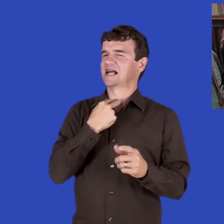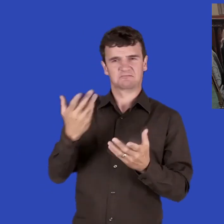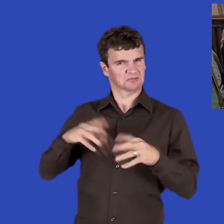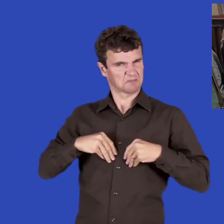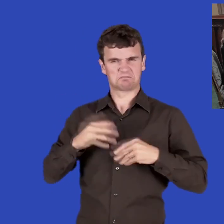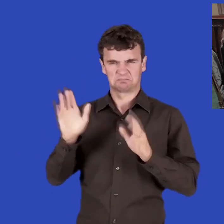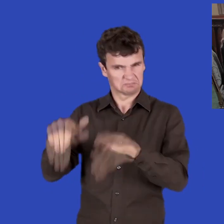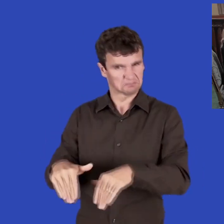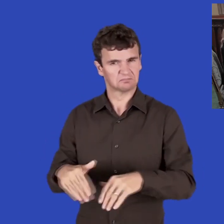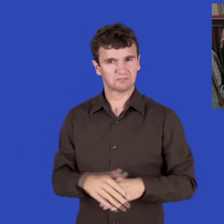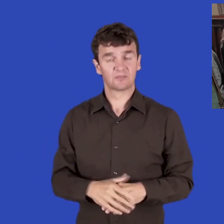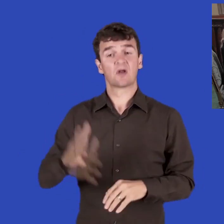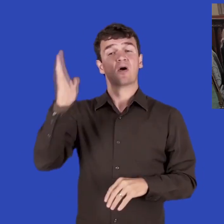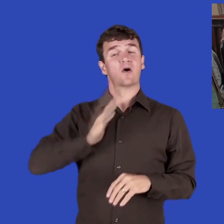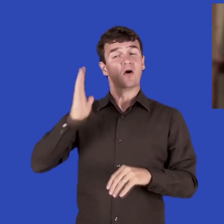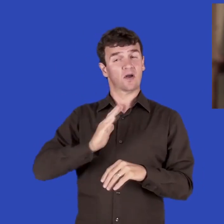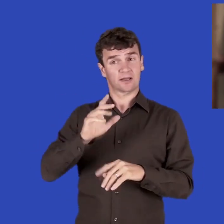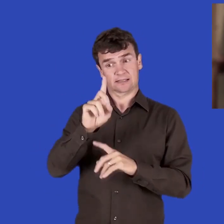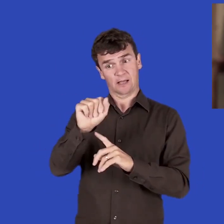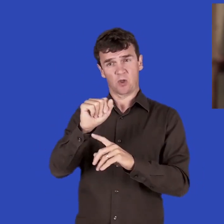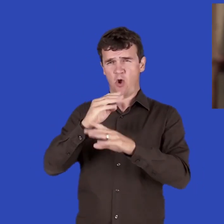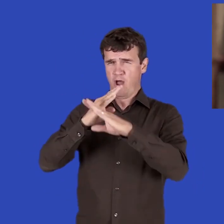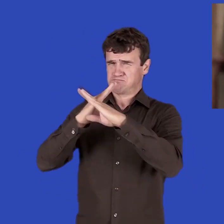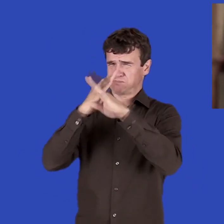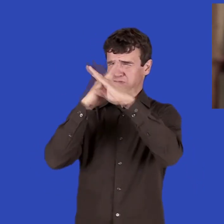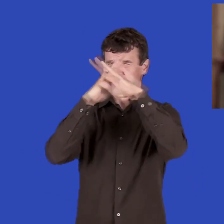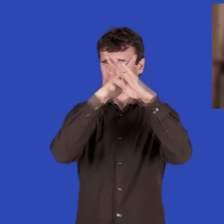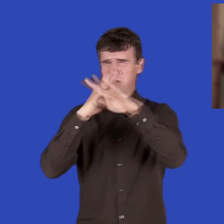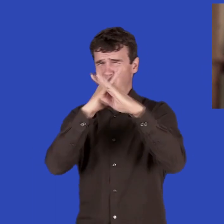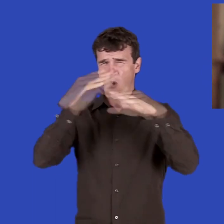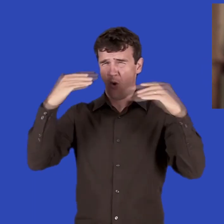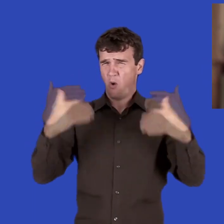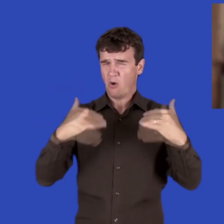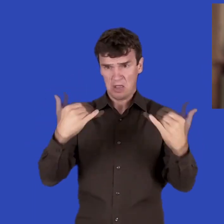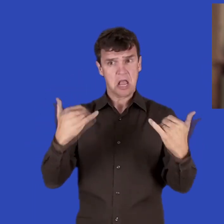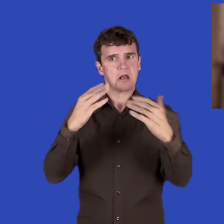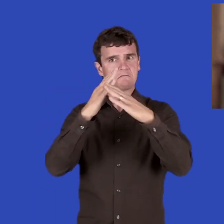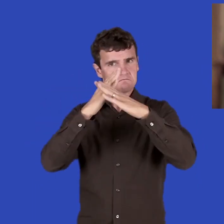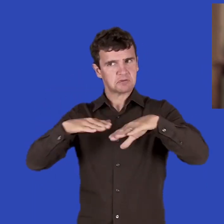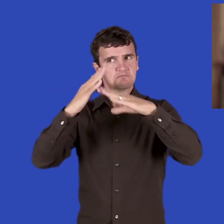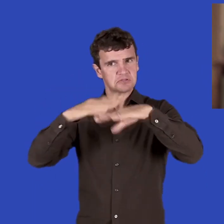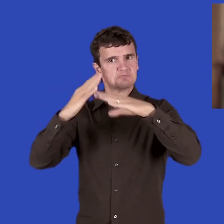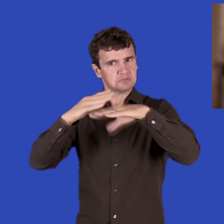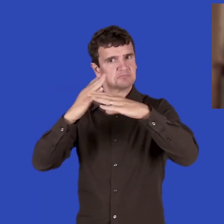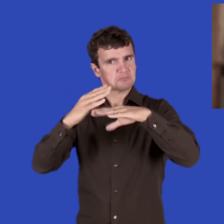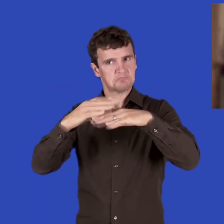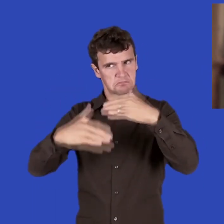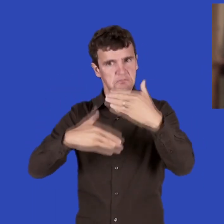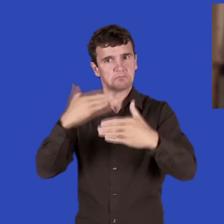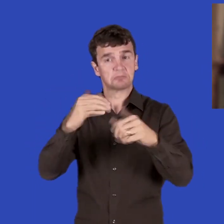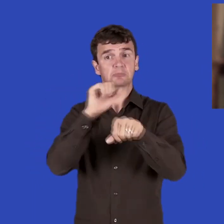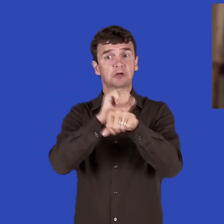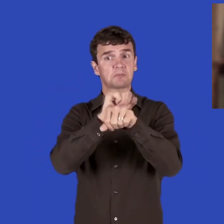never been, if you have to be disabled, and no one wants to be, if you have to be disabled, there's never been a time in